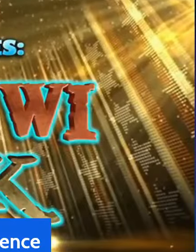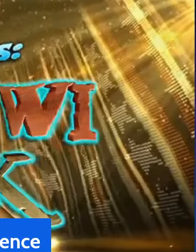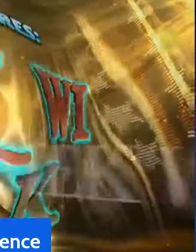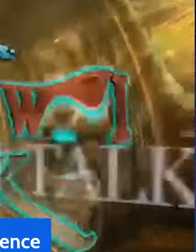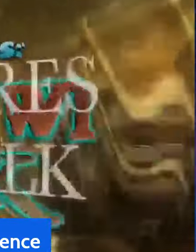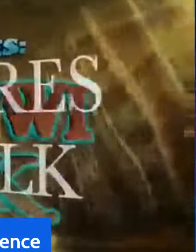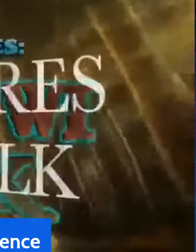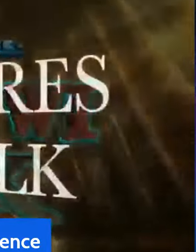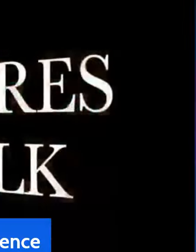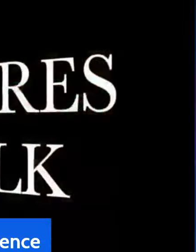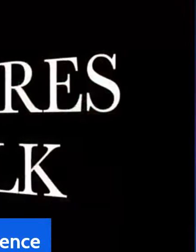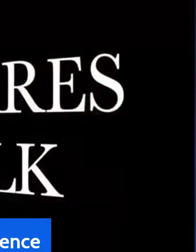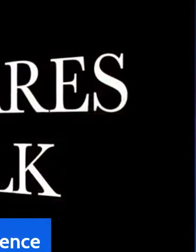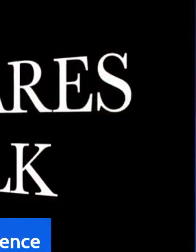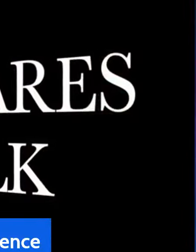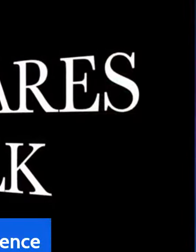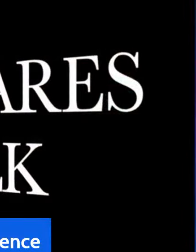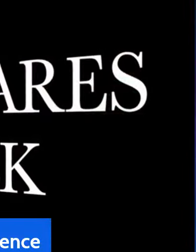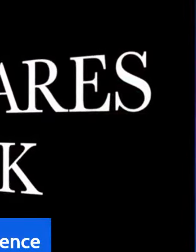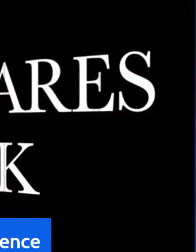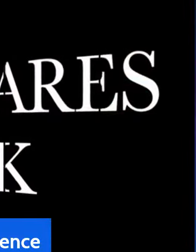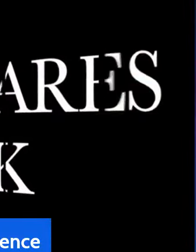people, make we talk.